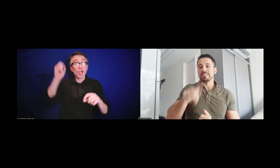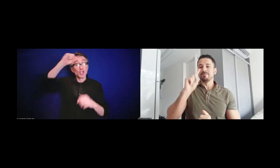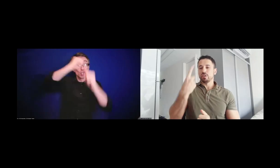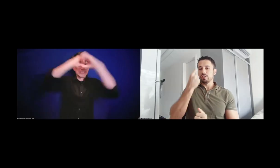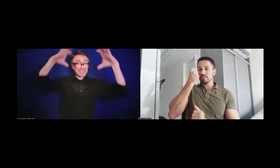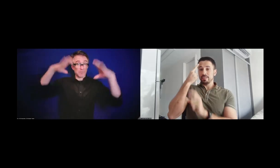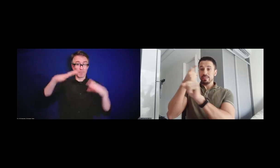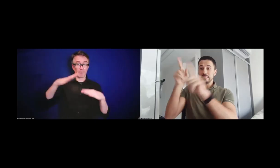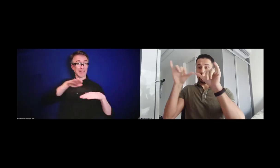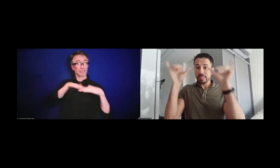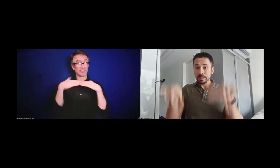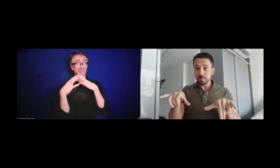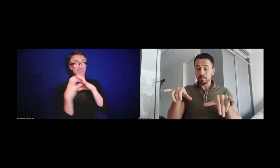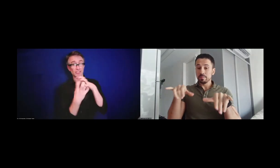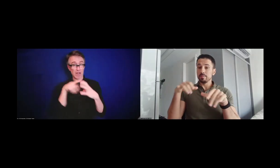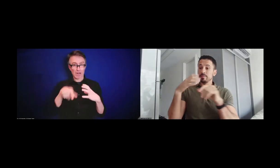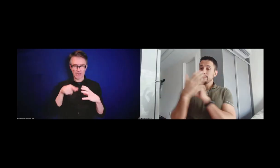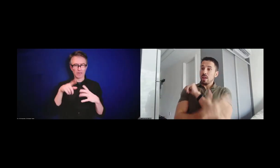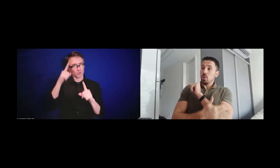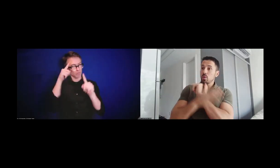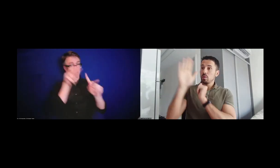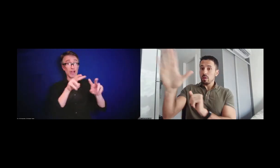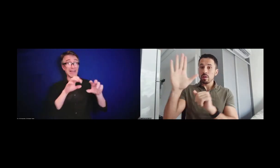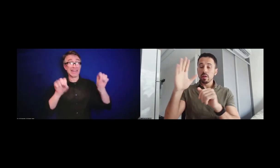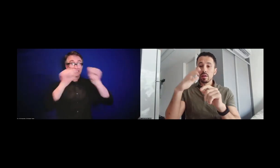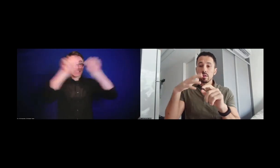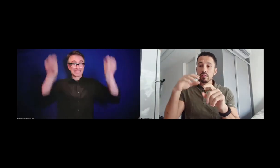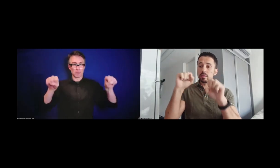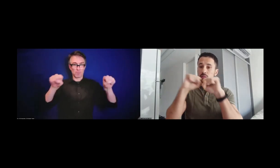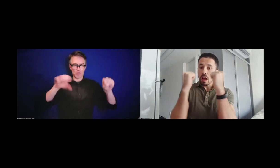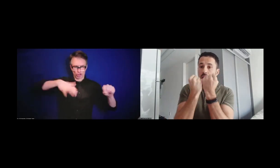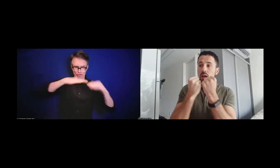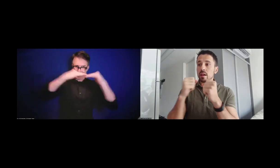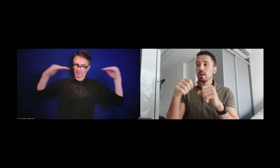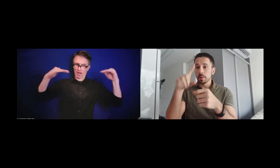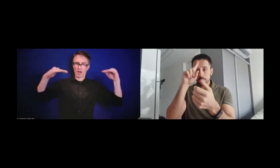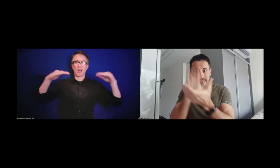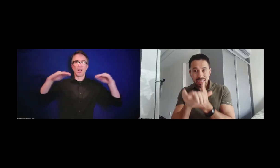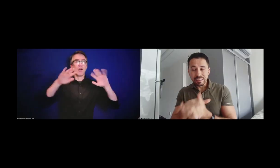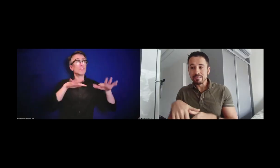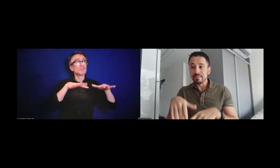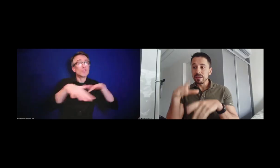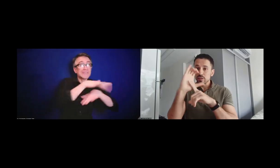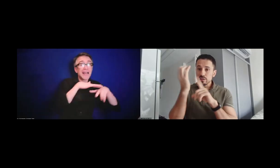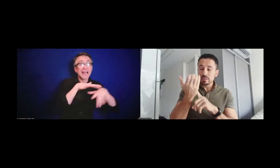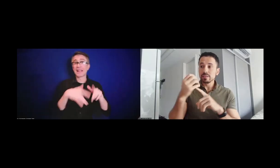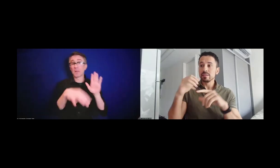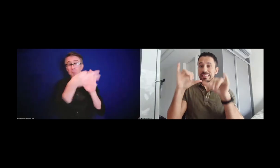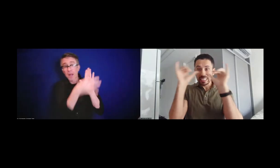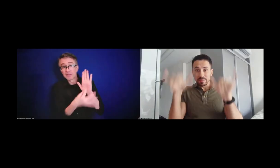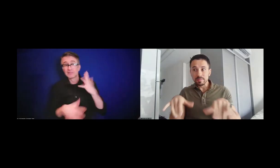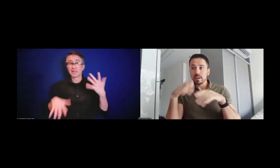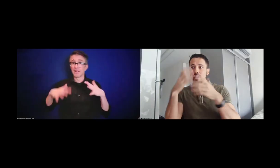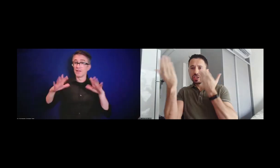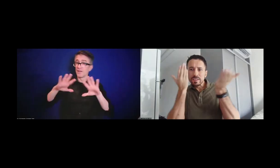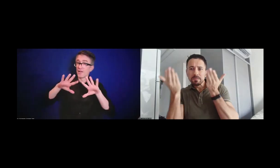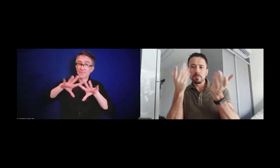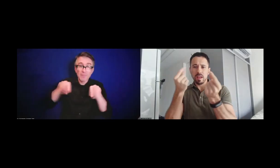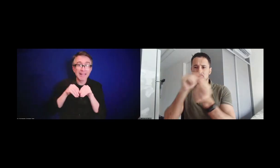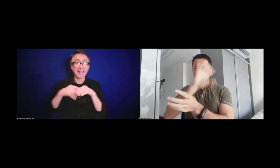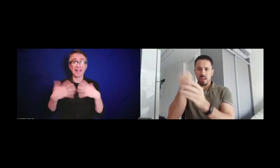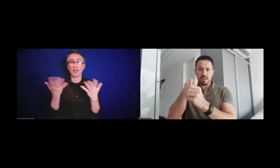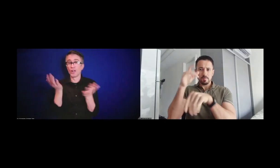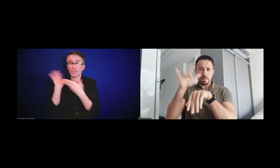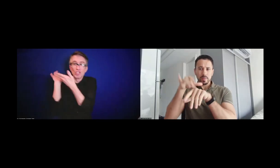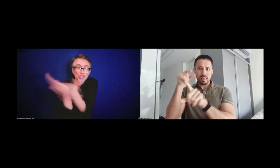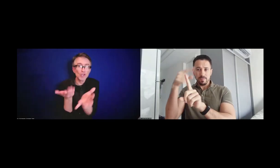So when we think about the concept of looking at the systems of the country and what society, what beliefs are in place, the